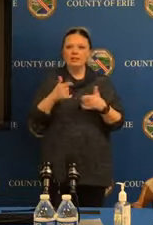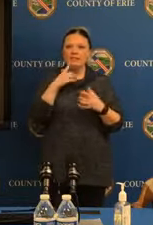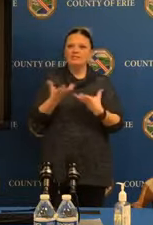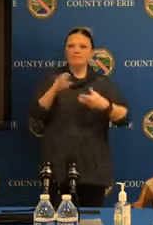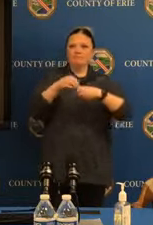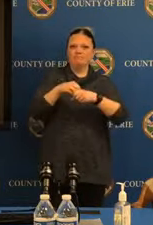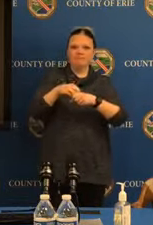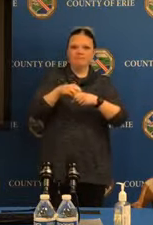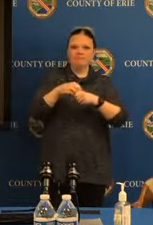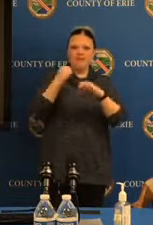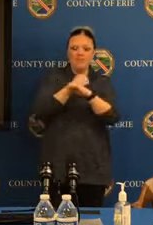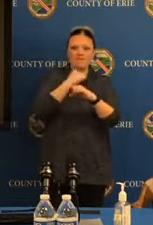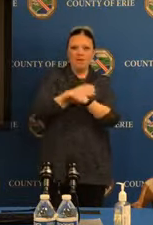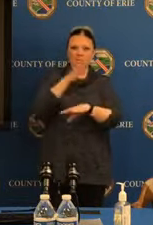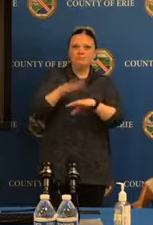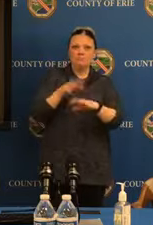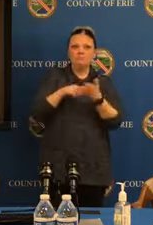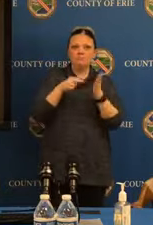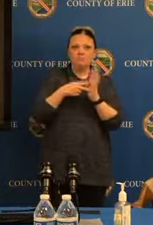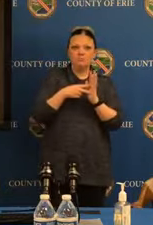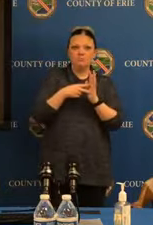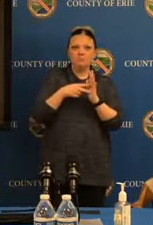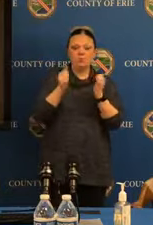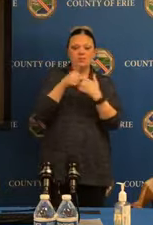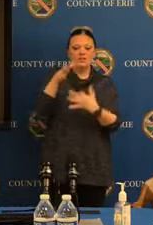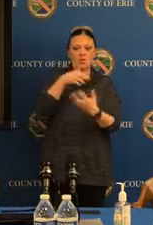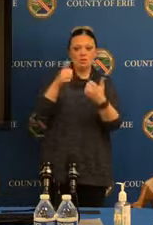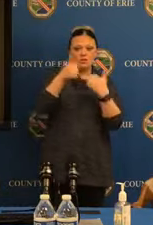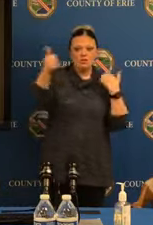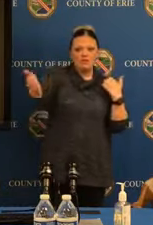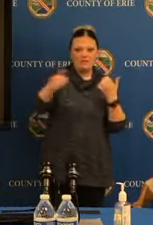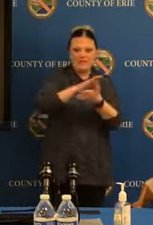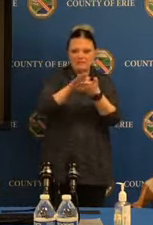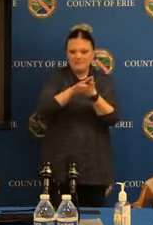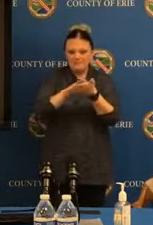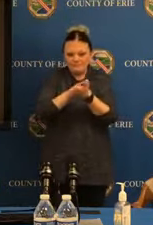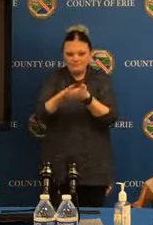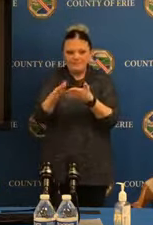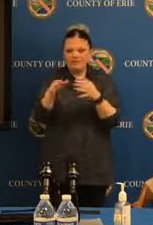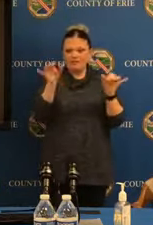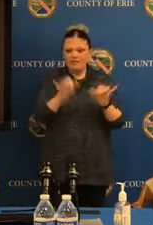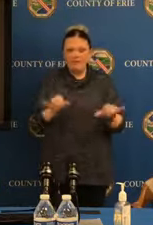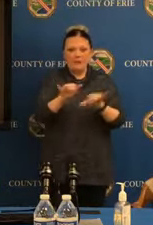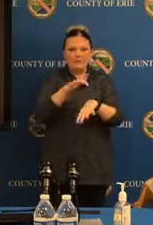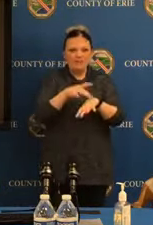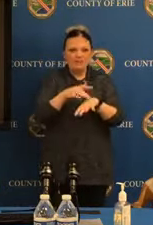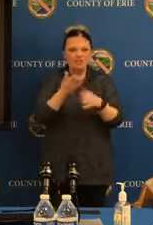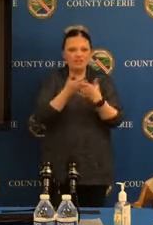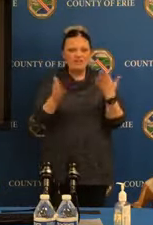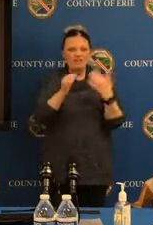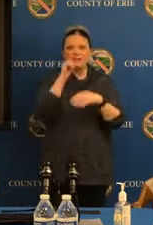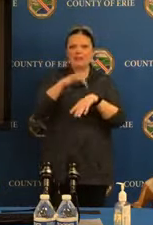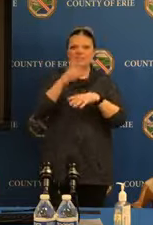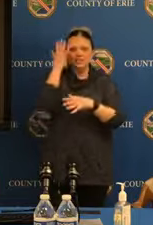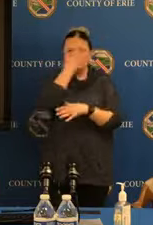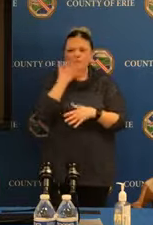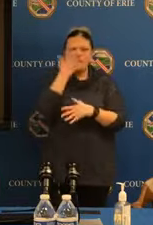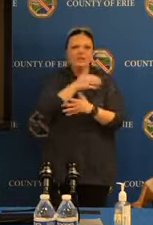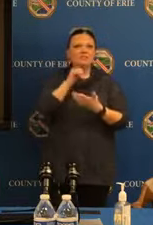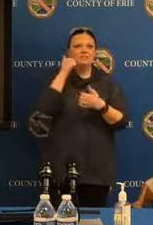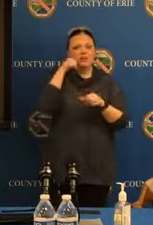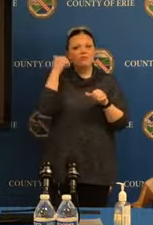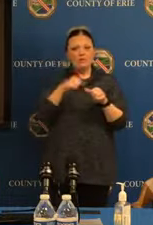fight intentionally by social distancing, by disinfecting our commonly touched surfaces, by not touching our face, by